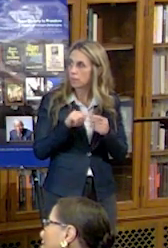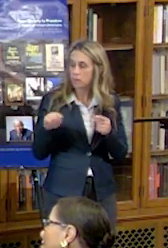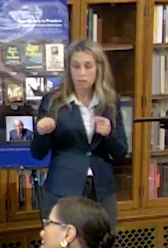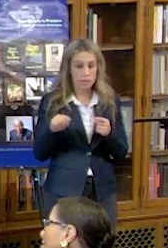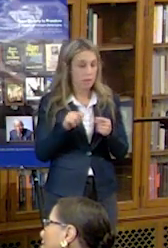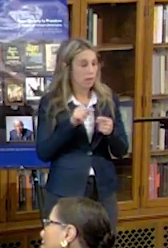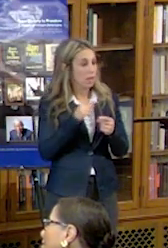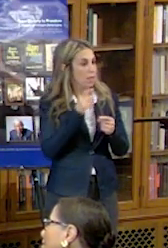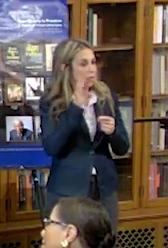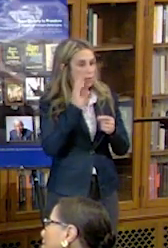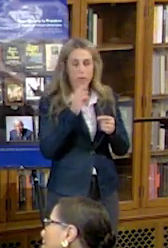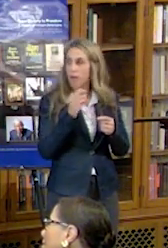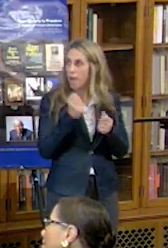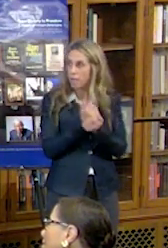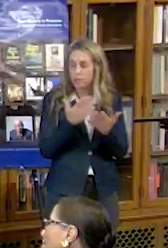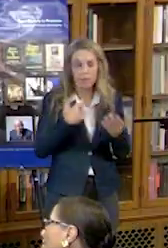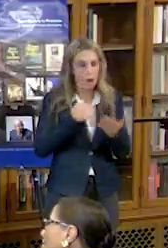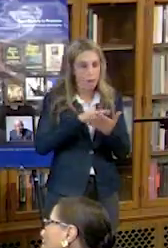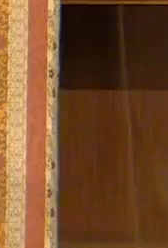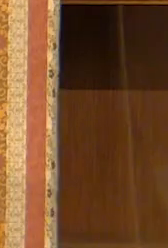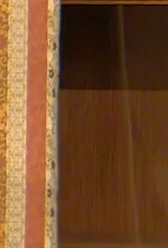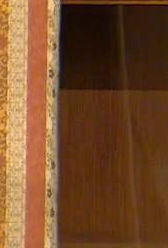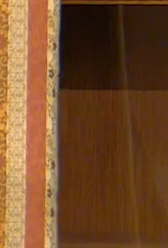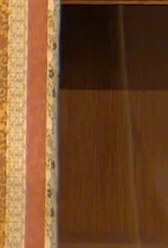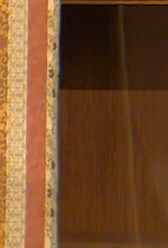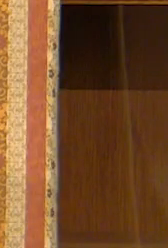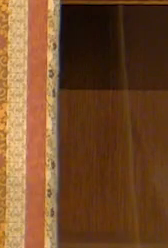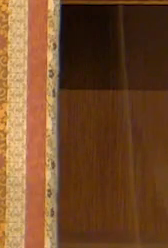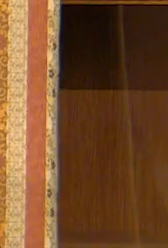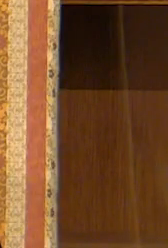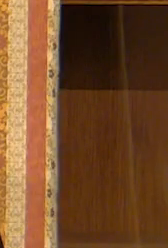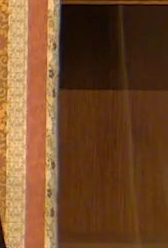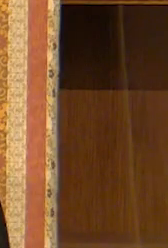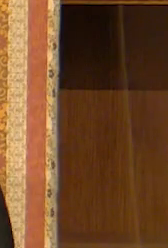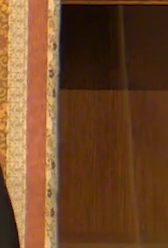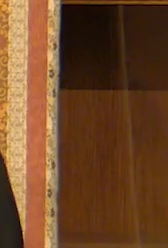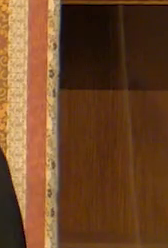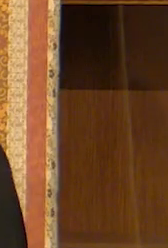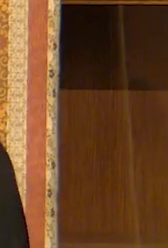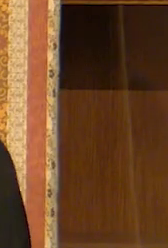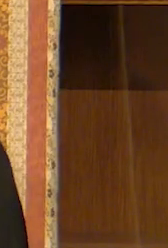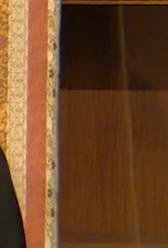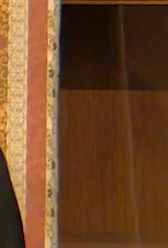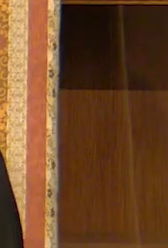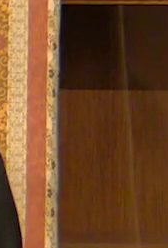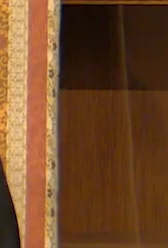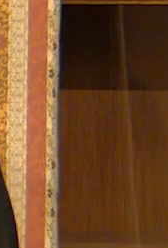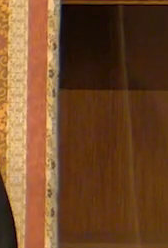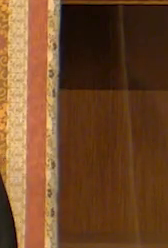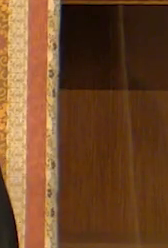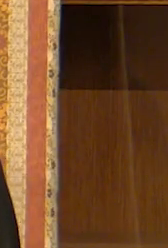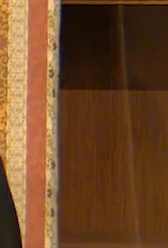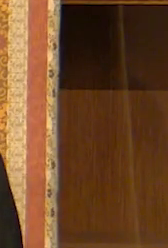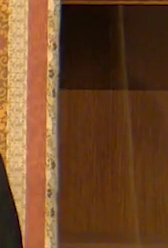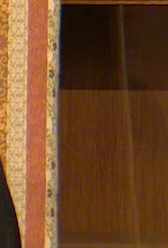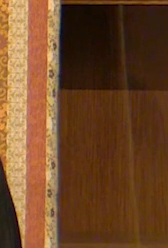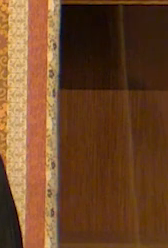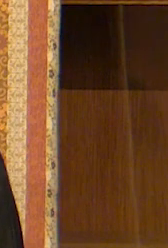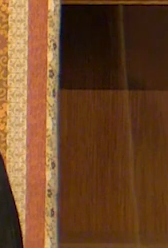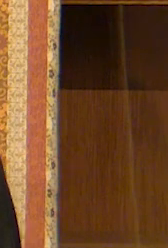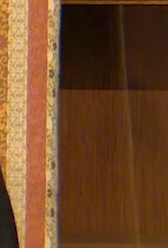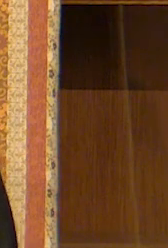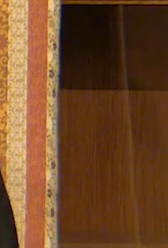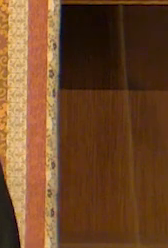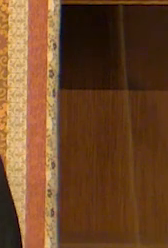to scrap everything I had learned to that point and begin again I wanted to see the world starting from the vantage point